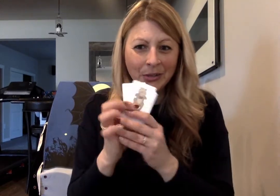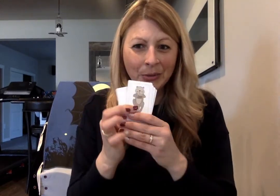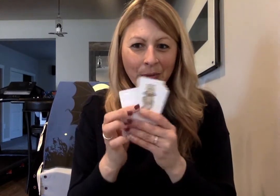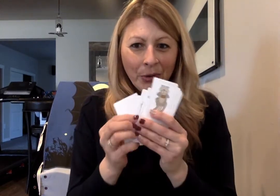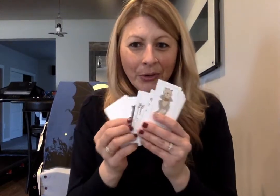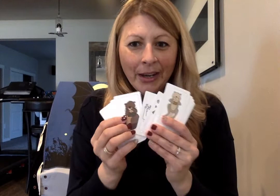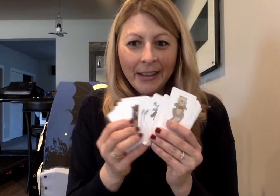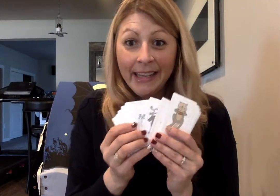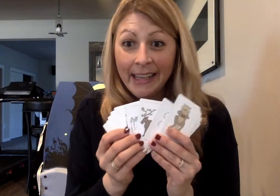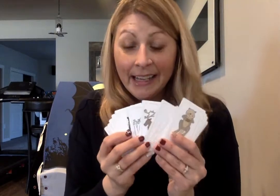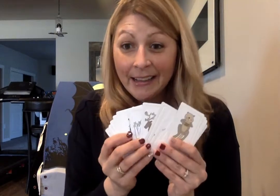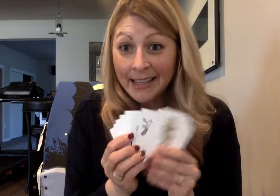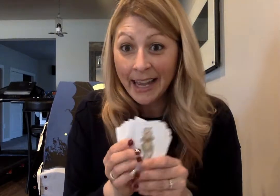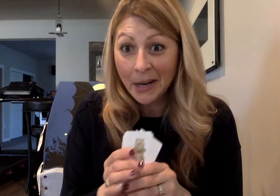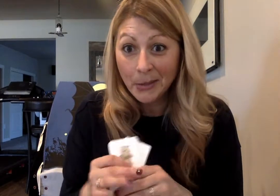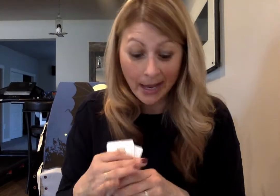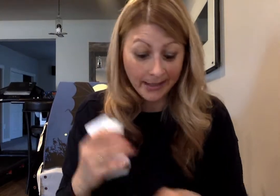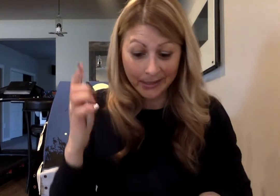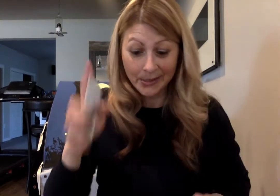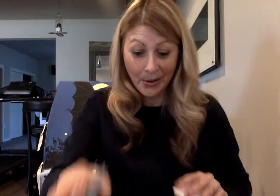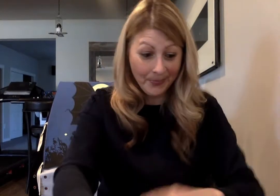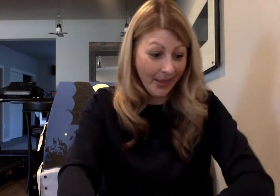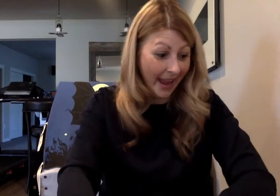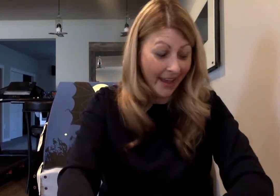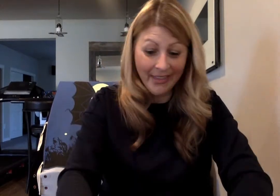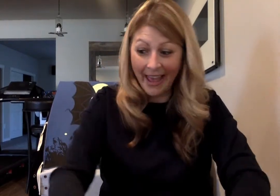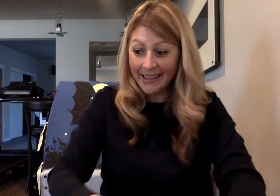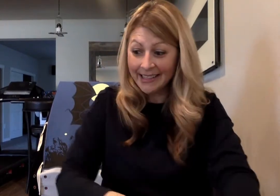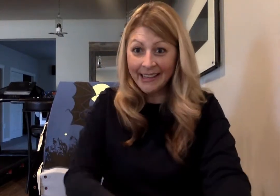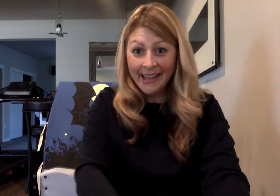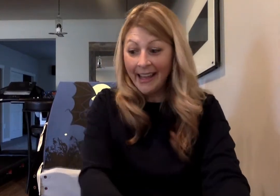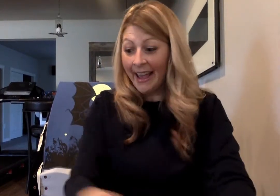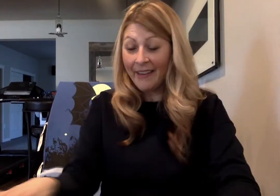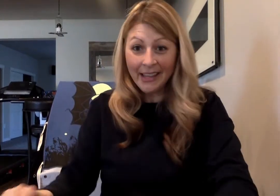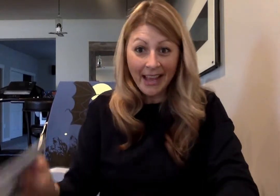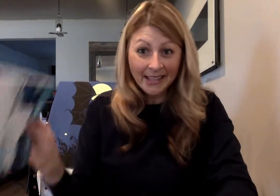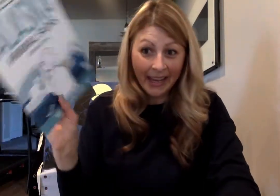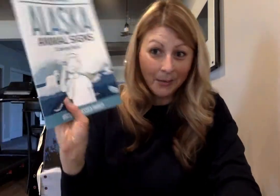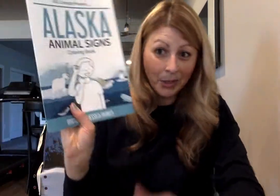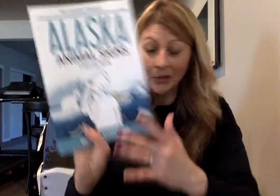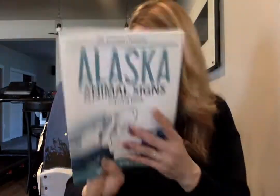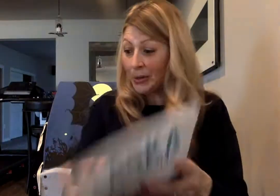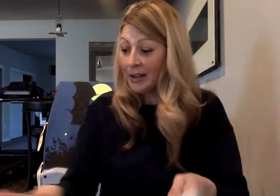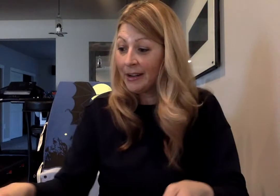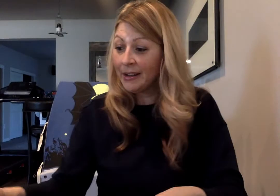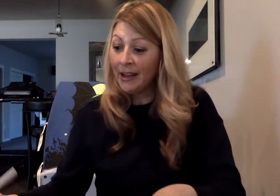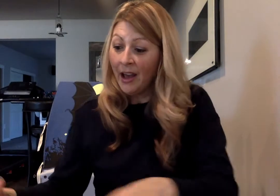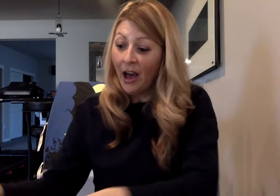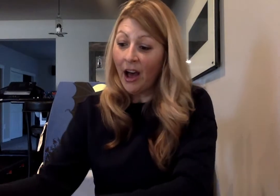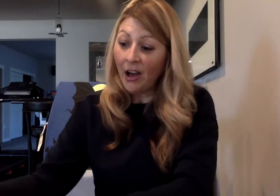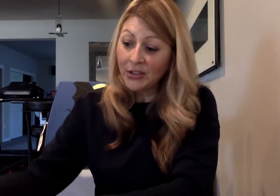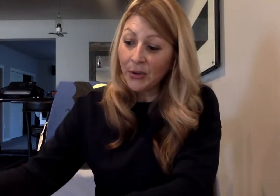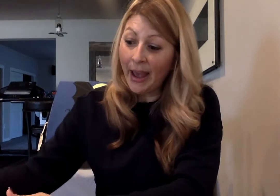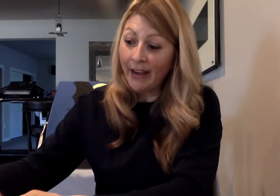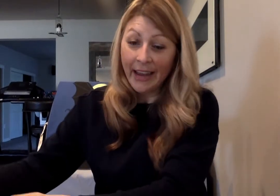to learn the Alaska animal signs. So I have that. I have the Alaska animal coloring book. I also have a